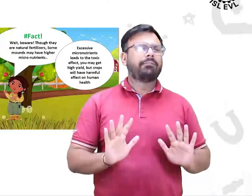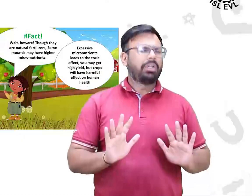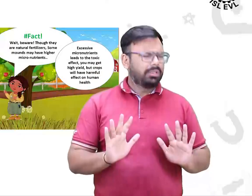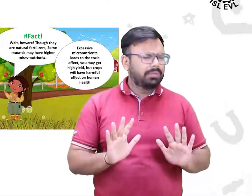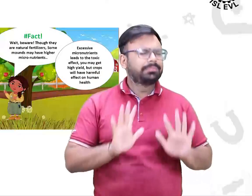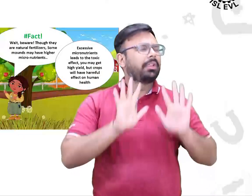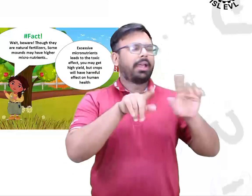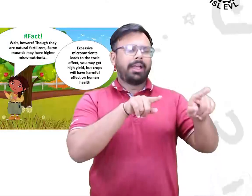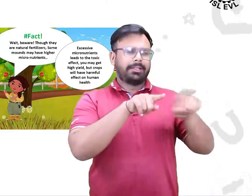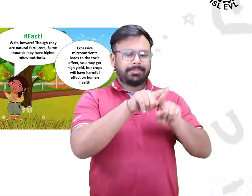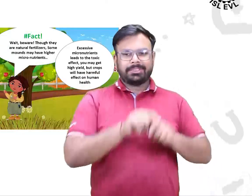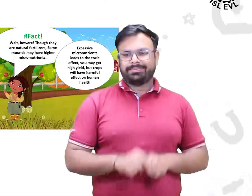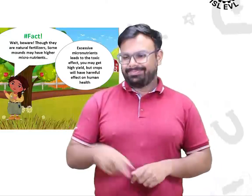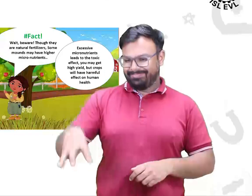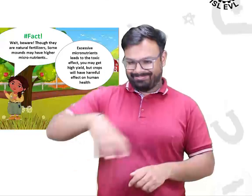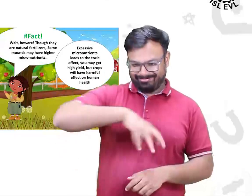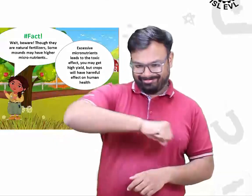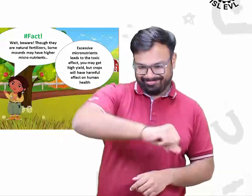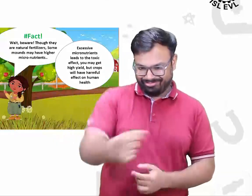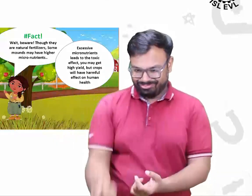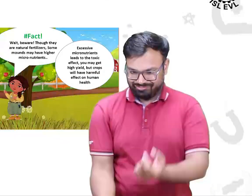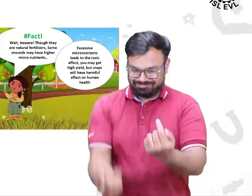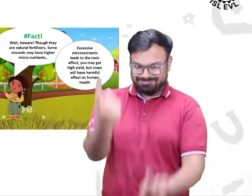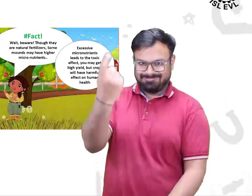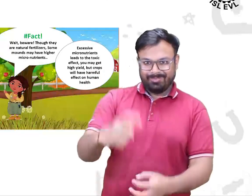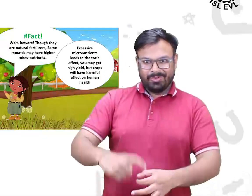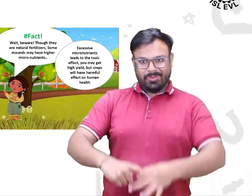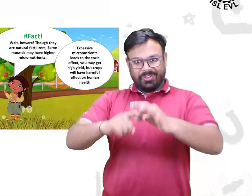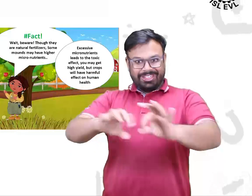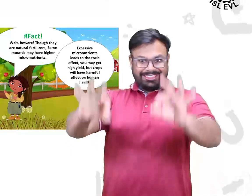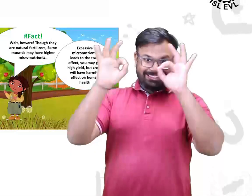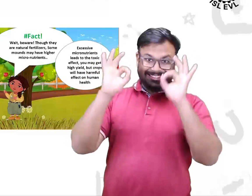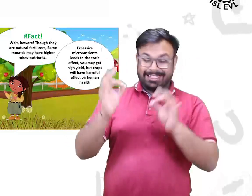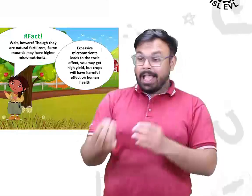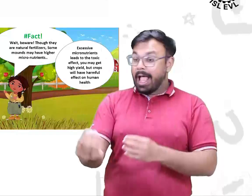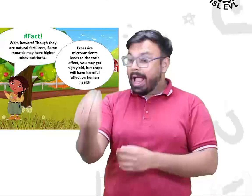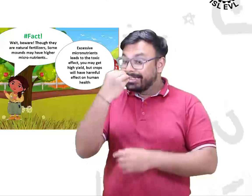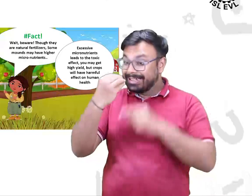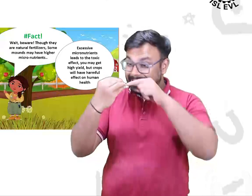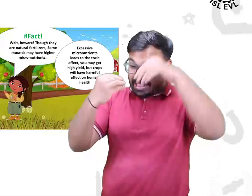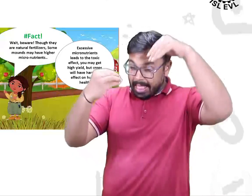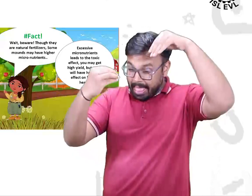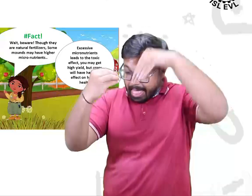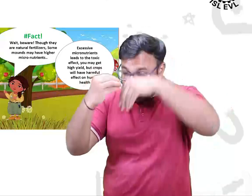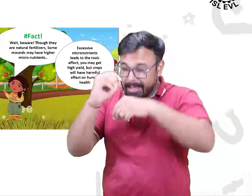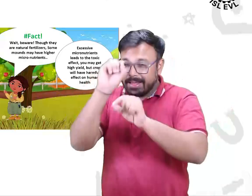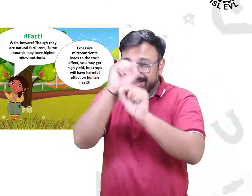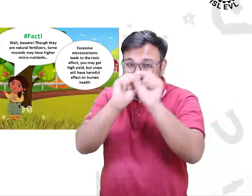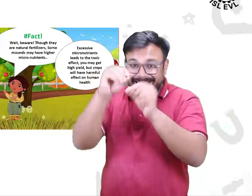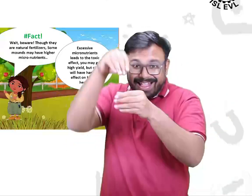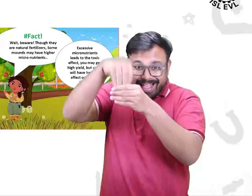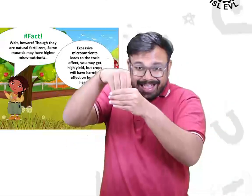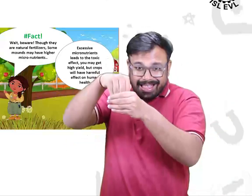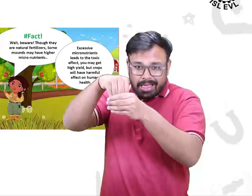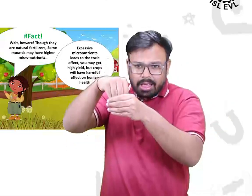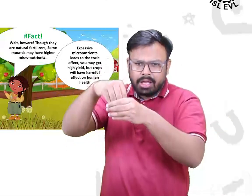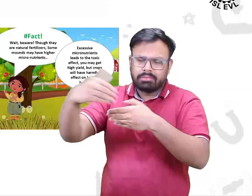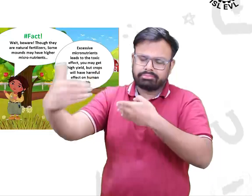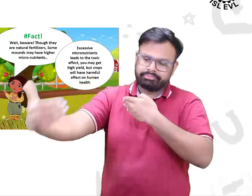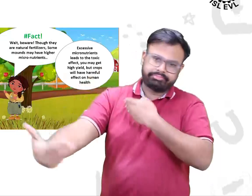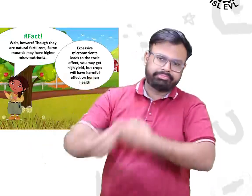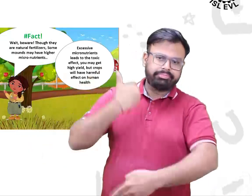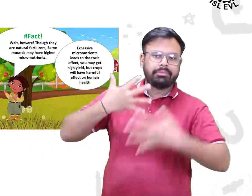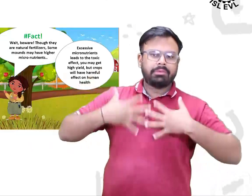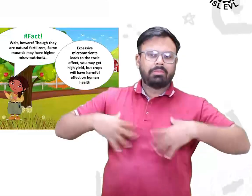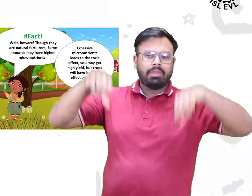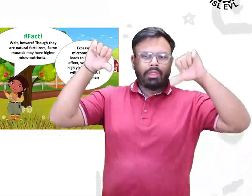Excessive micronutrients leads to the toxic effect. You may get high yield, but